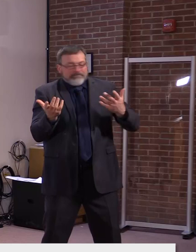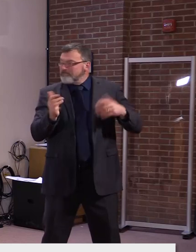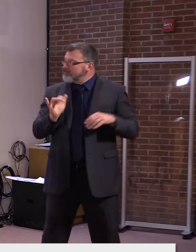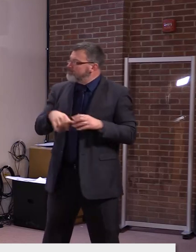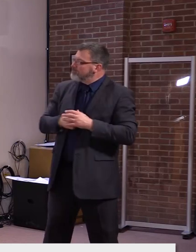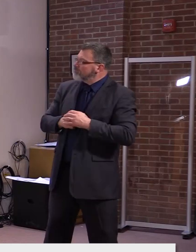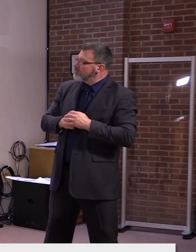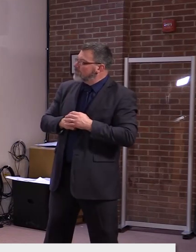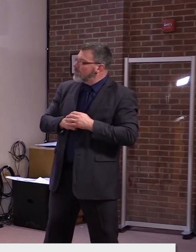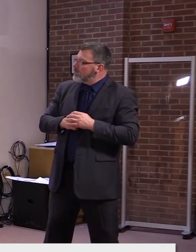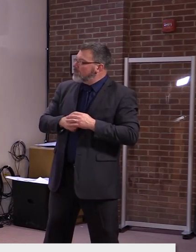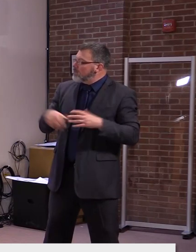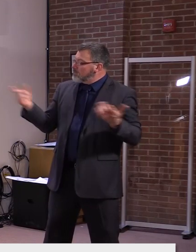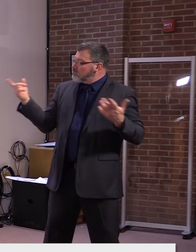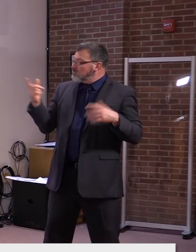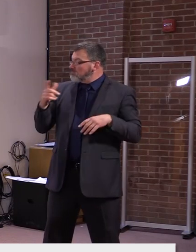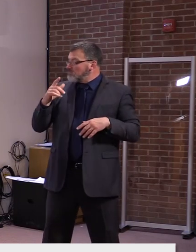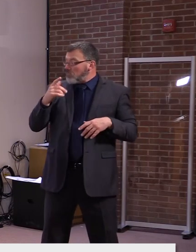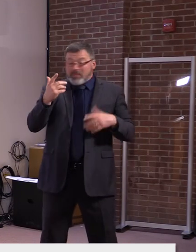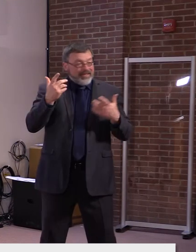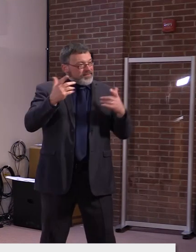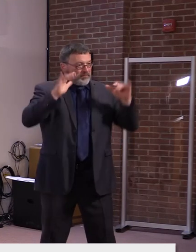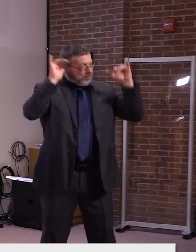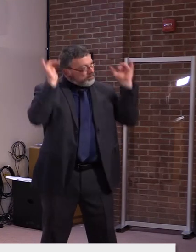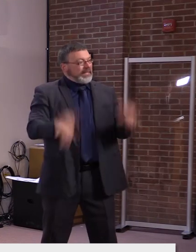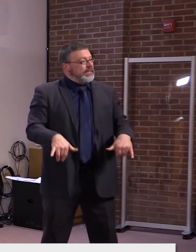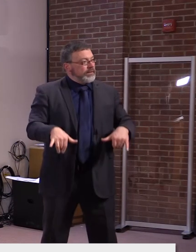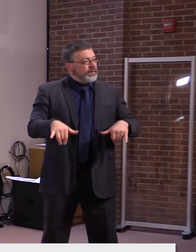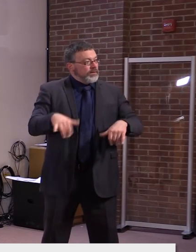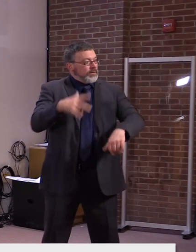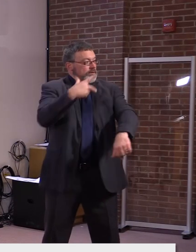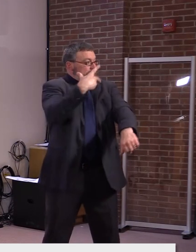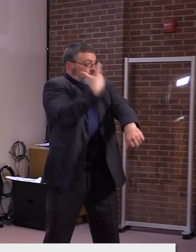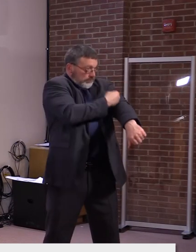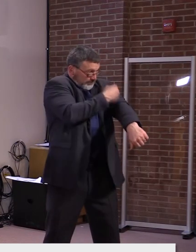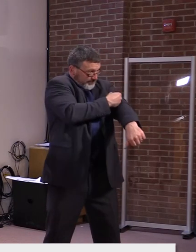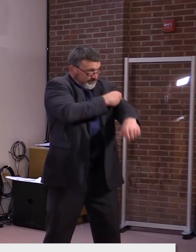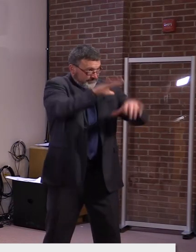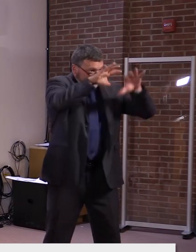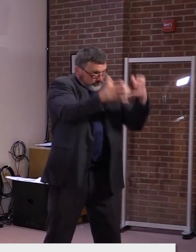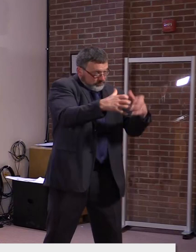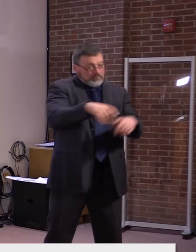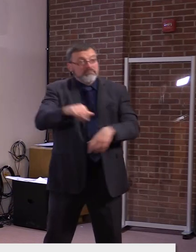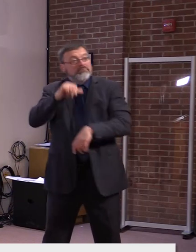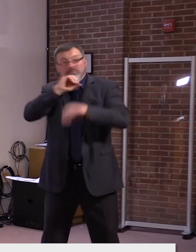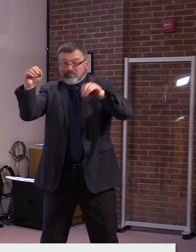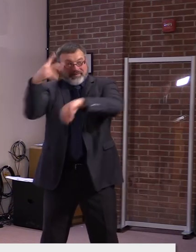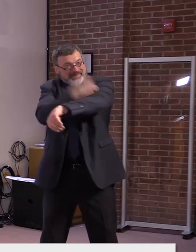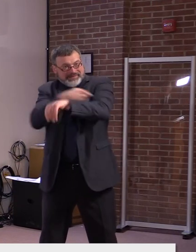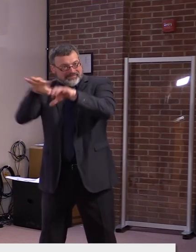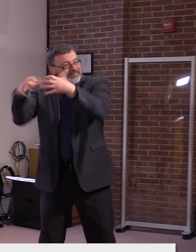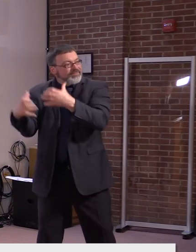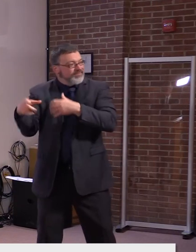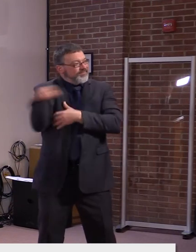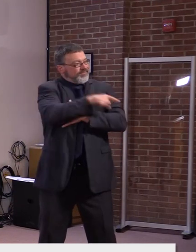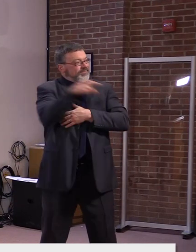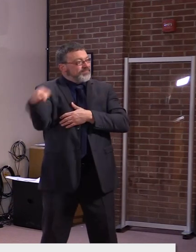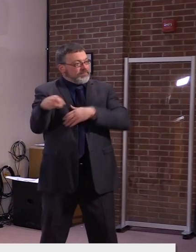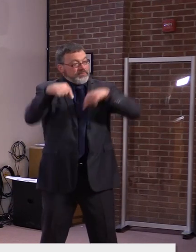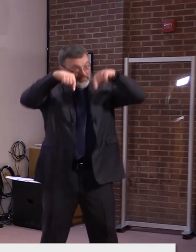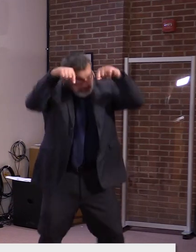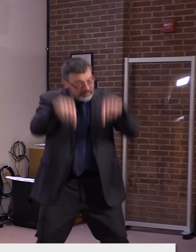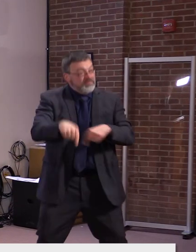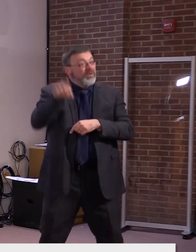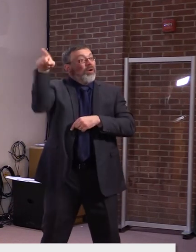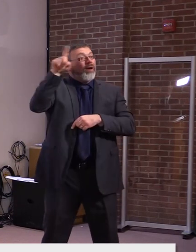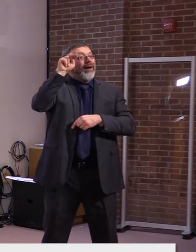did an analysis of, you know, what does the vaccinated versus not vaccinated rate look like in Orleans County? And we found